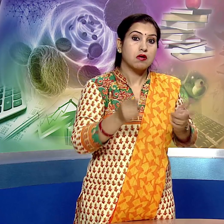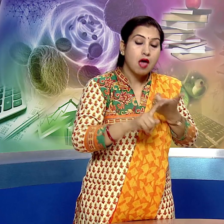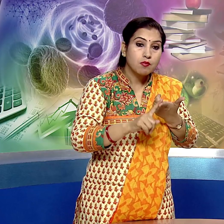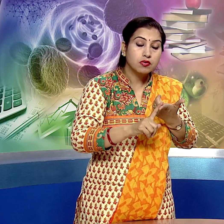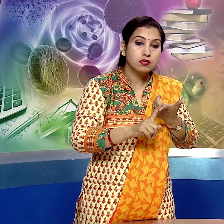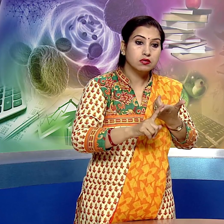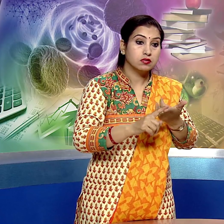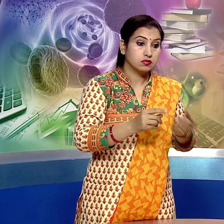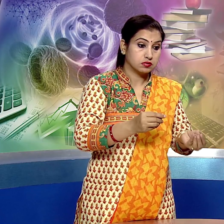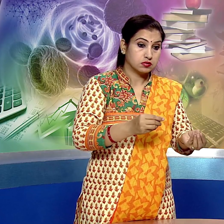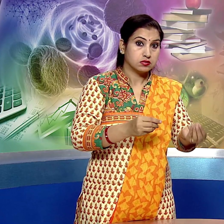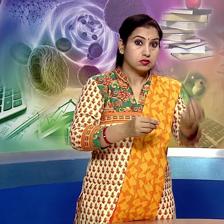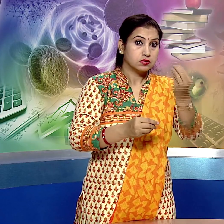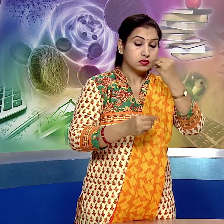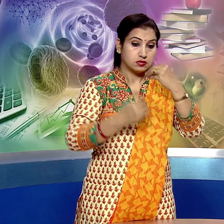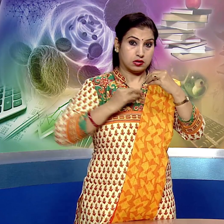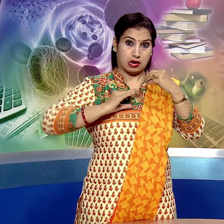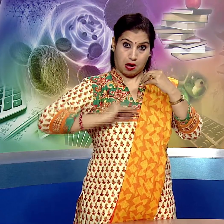deficiency disease.